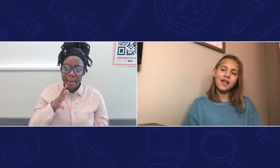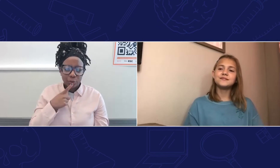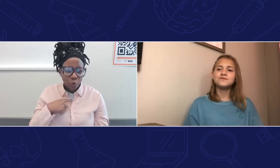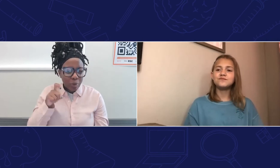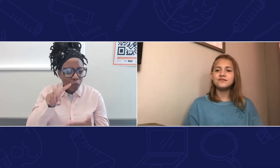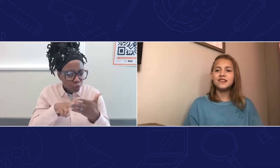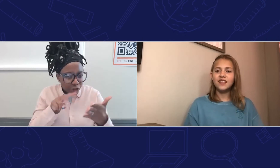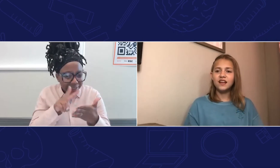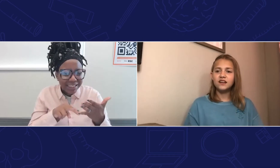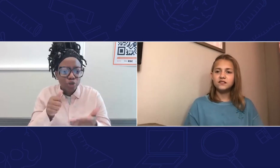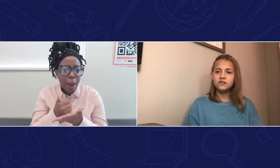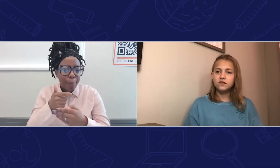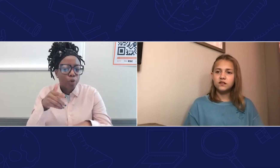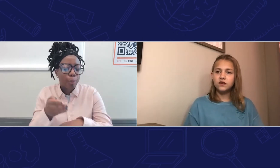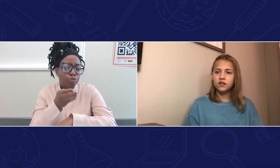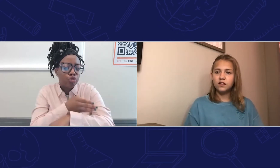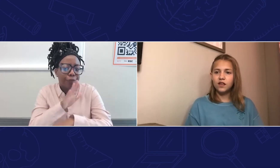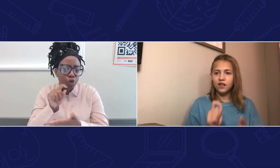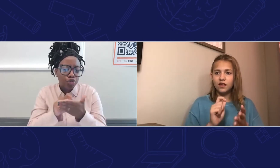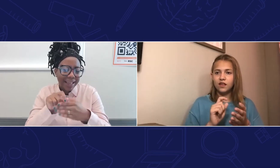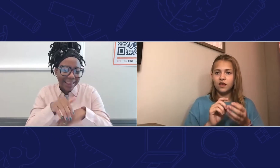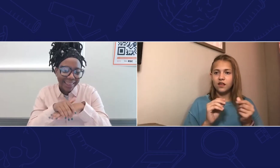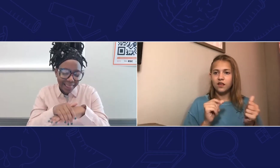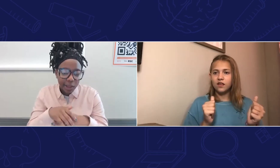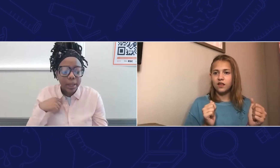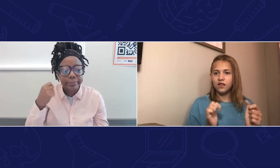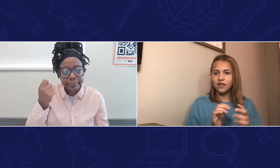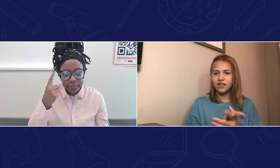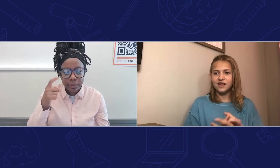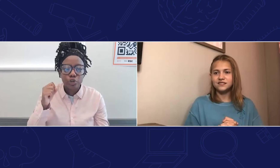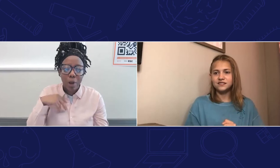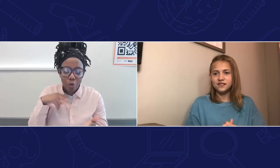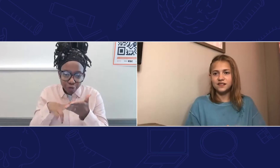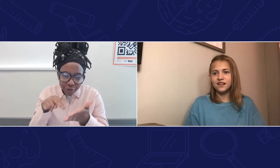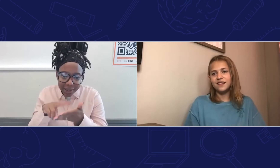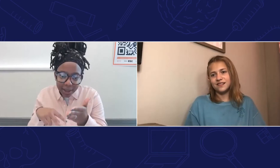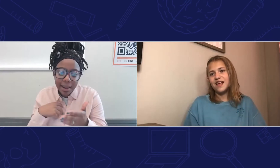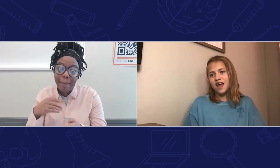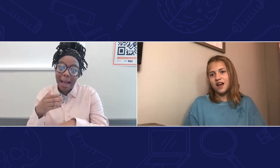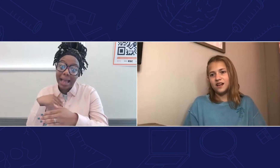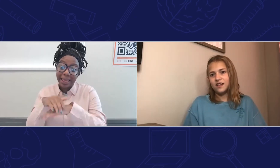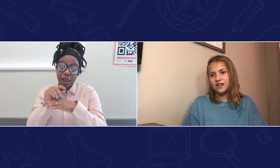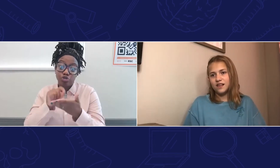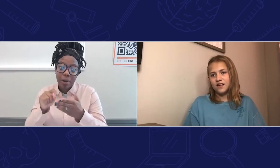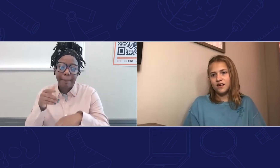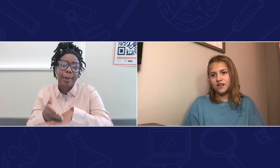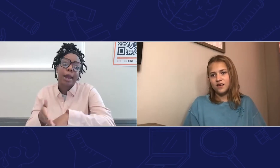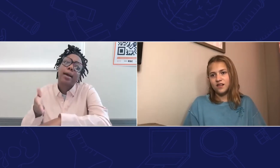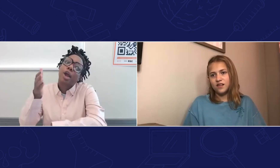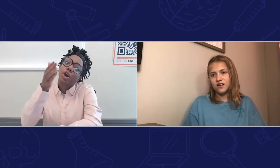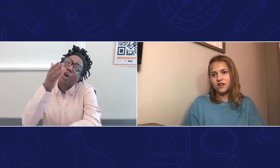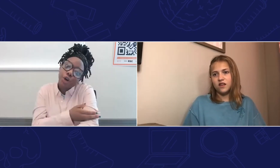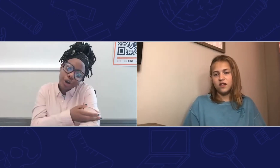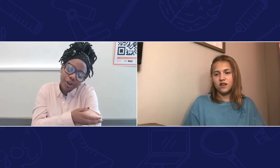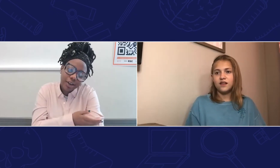Same here. My mom told me, you need to read to help you improve your written English. I understood. So I kept reading and my English writing got so